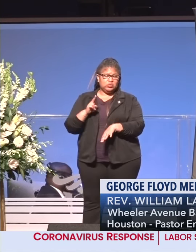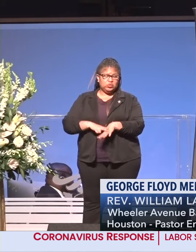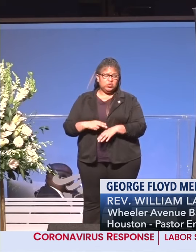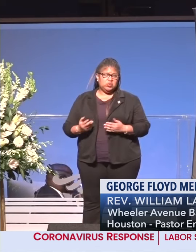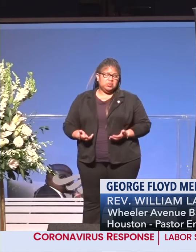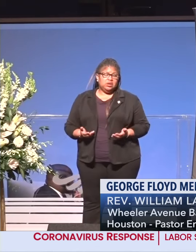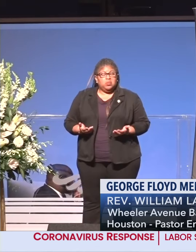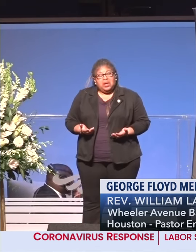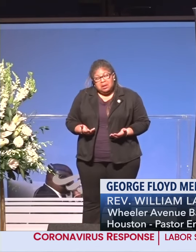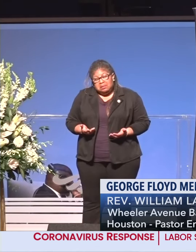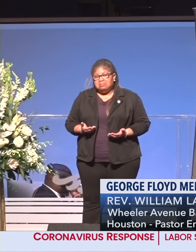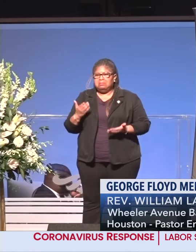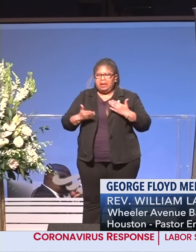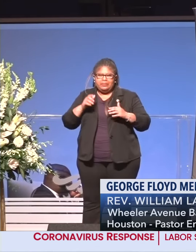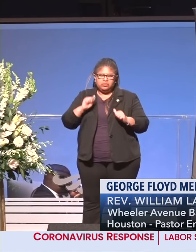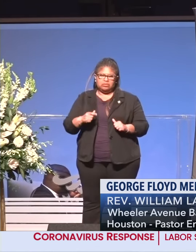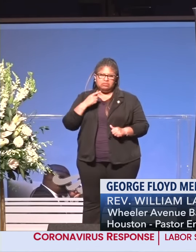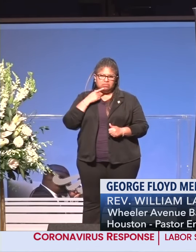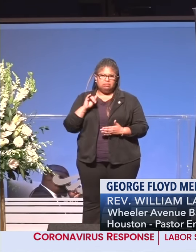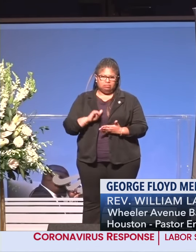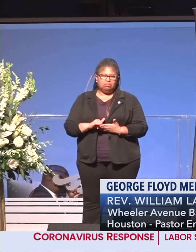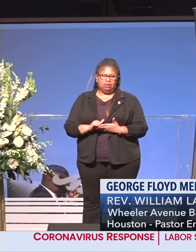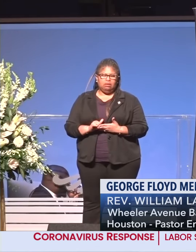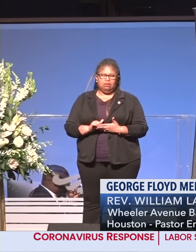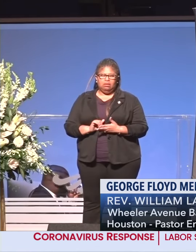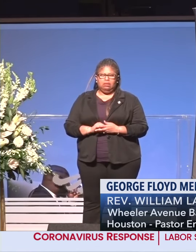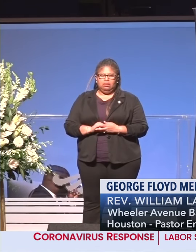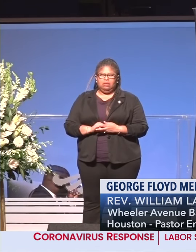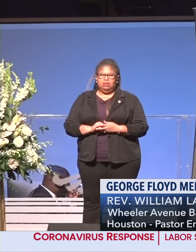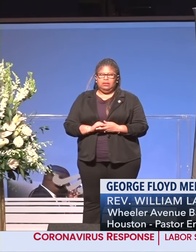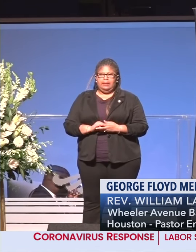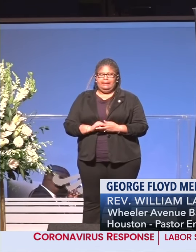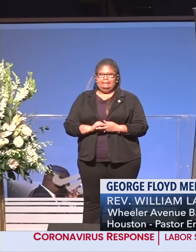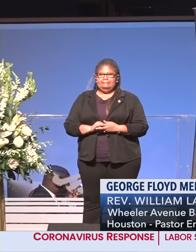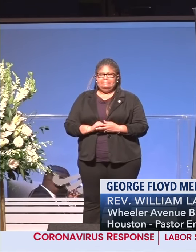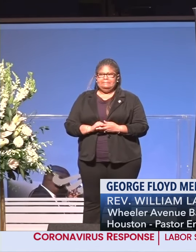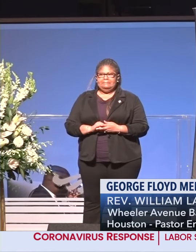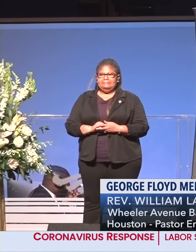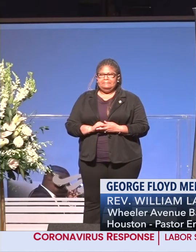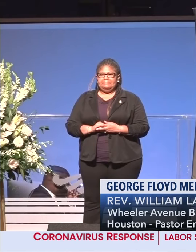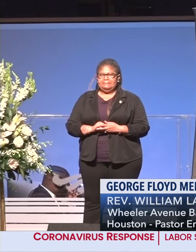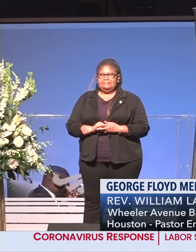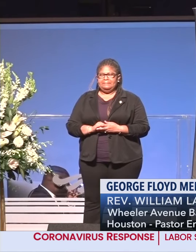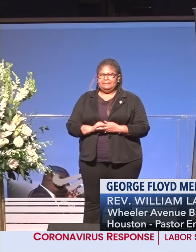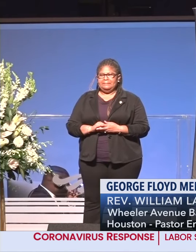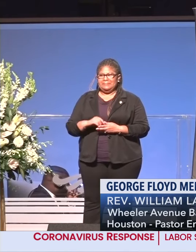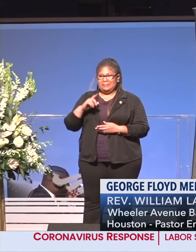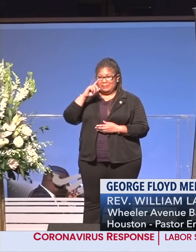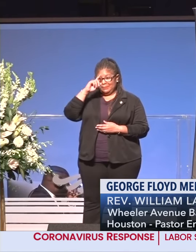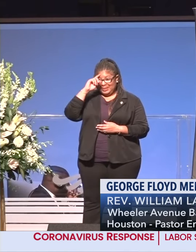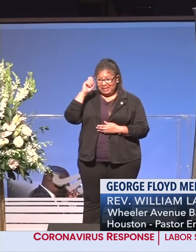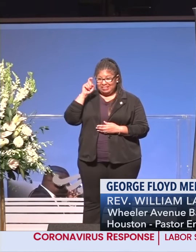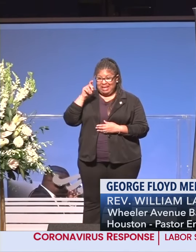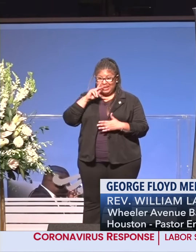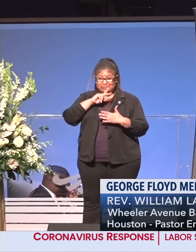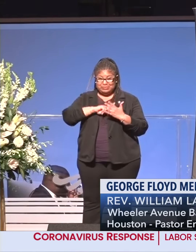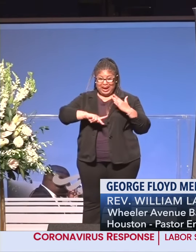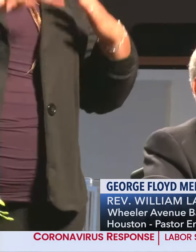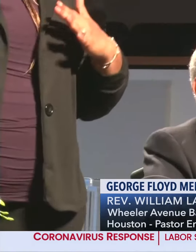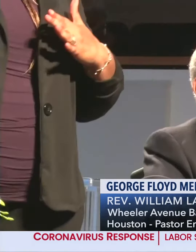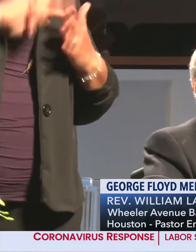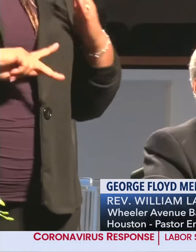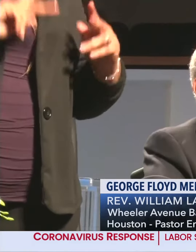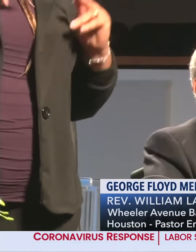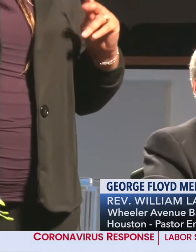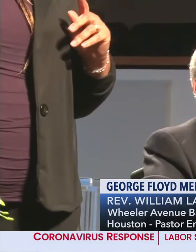You could say that because the prejudiced and the bigoted are